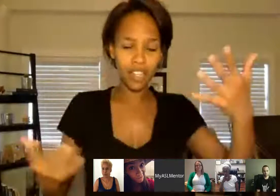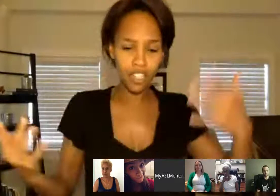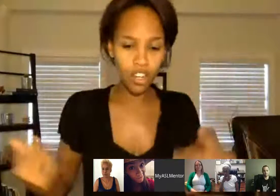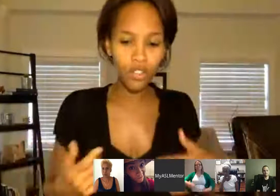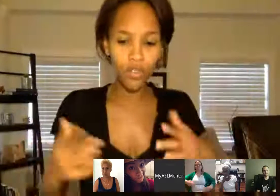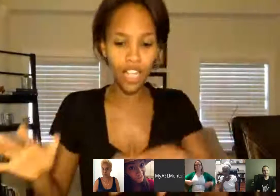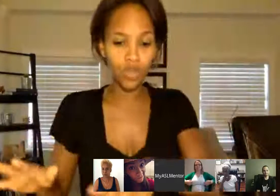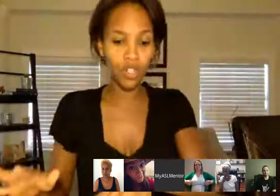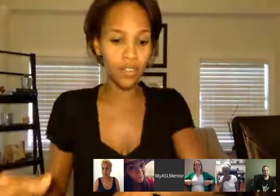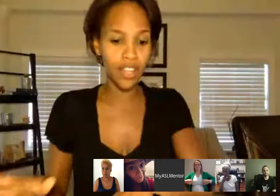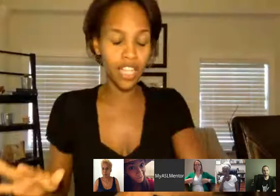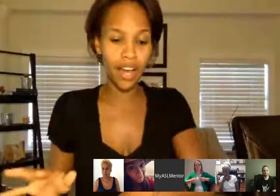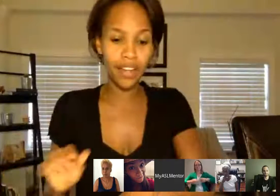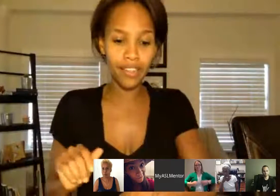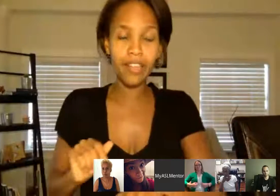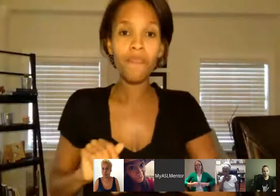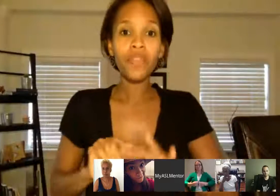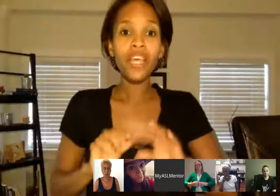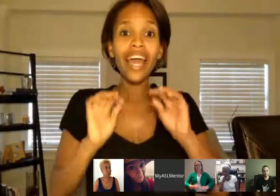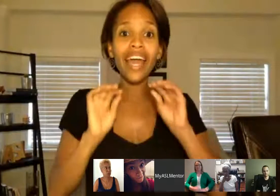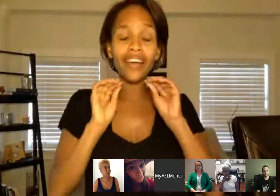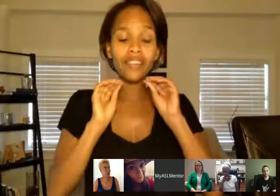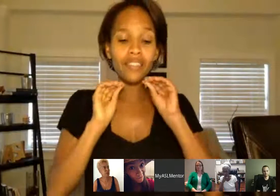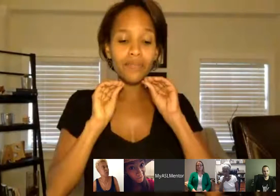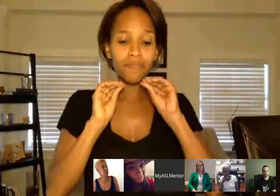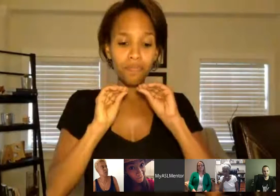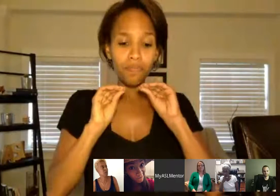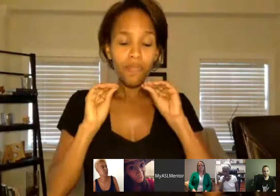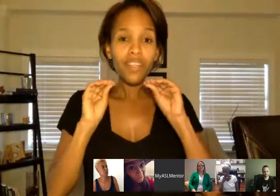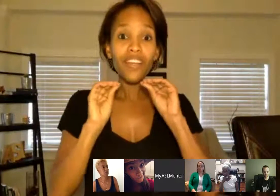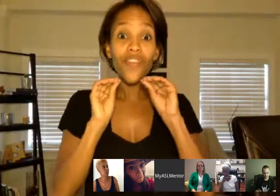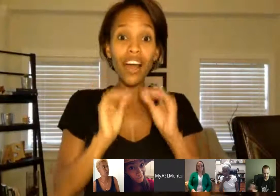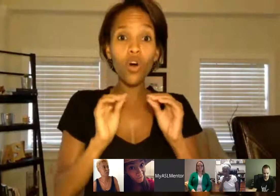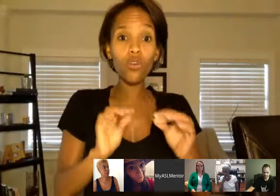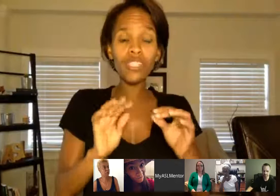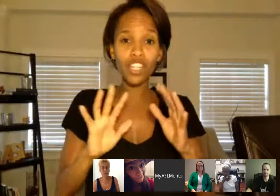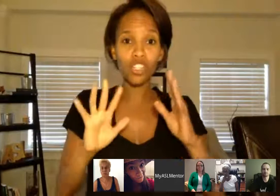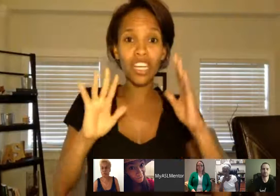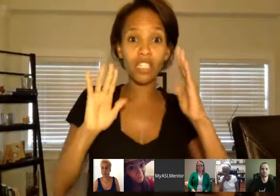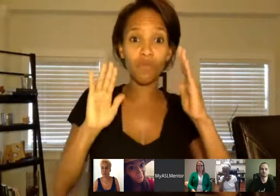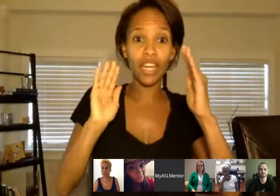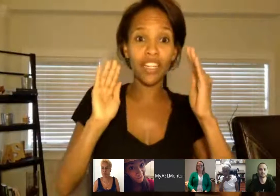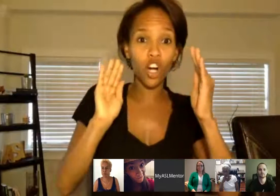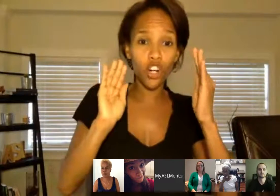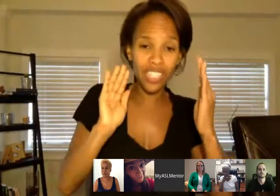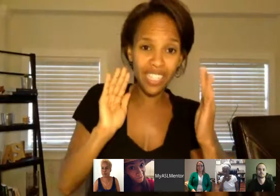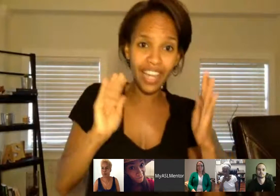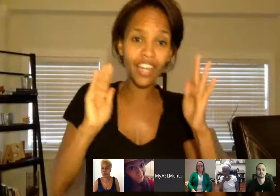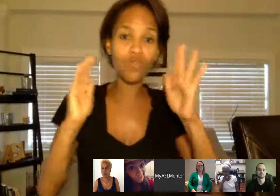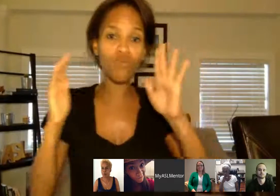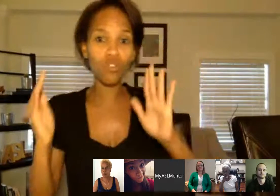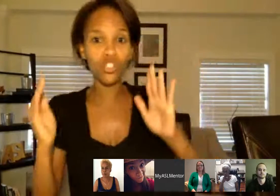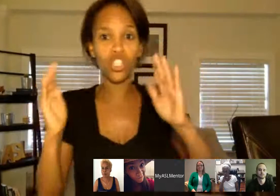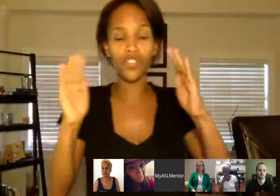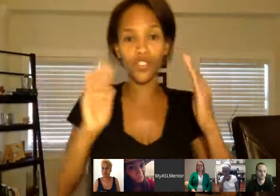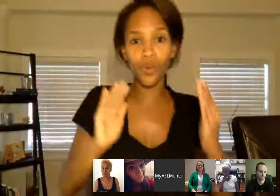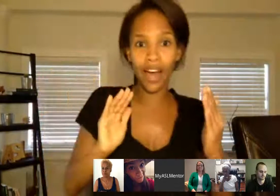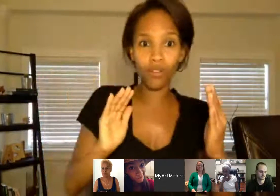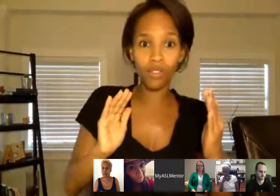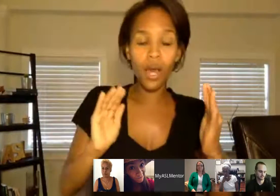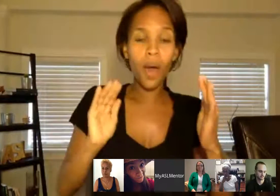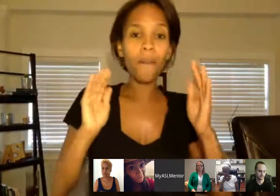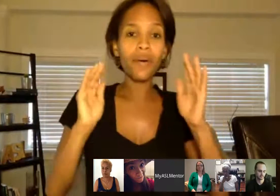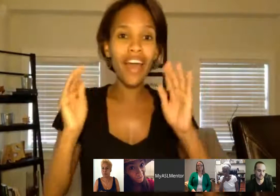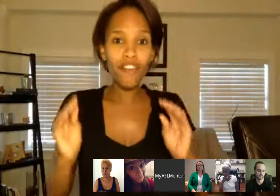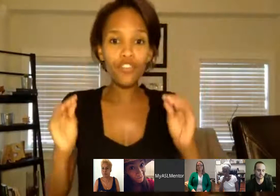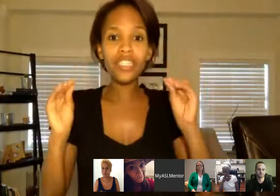he's making this call, so that's what that is. And that whole section are slight roll shifts